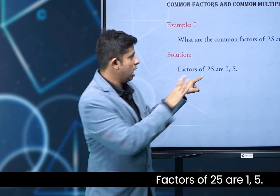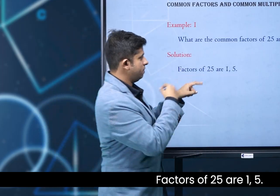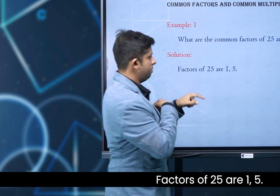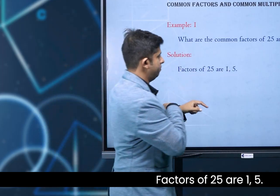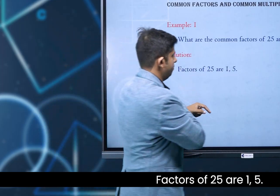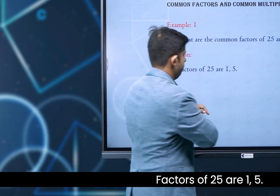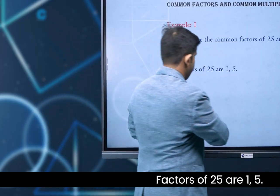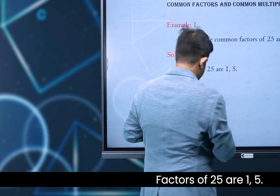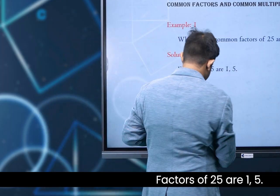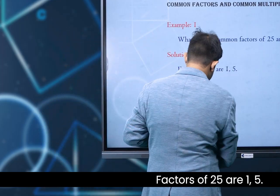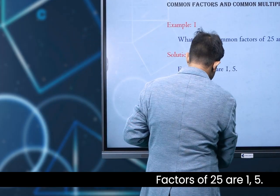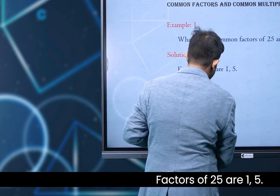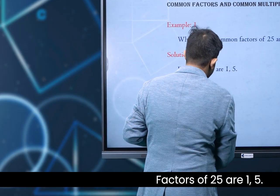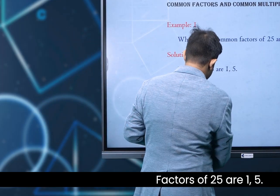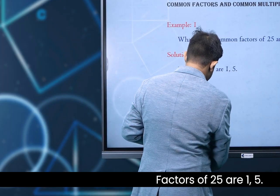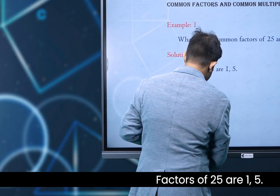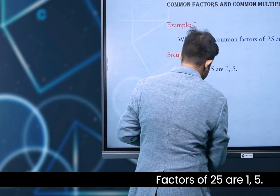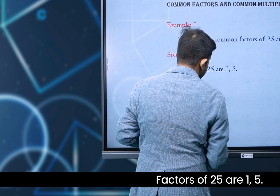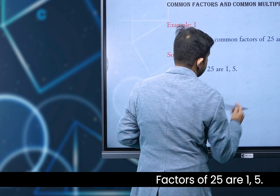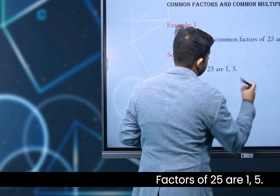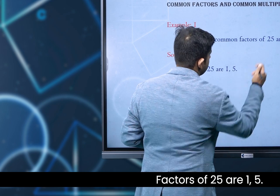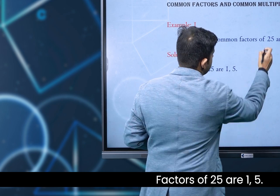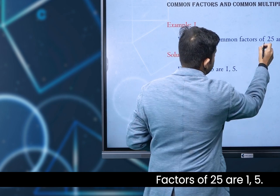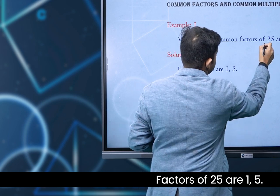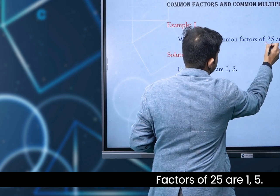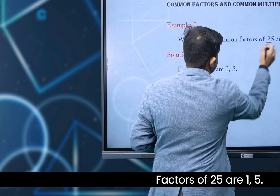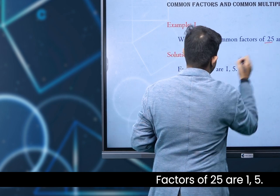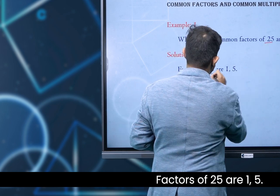Factors of 25 are 1, 5.